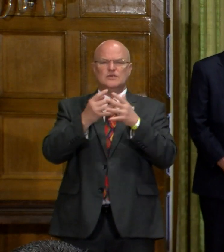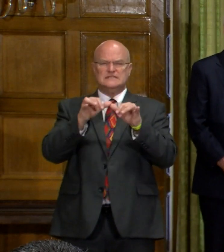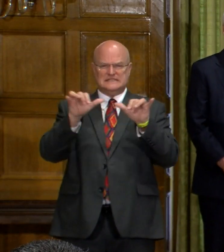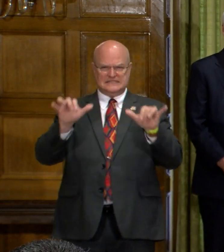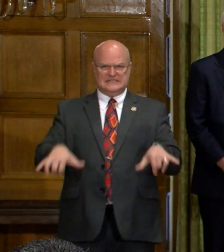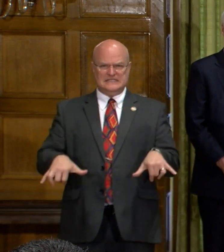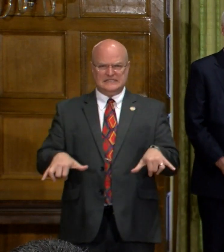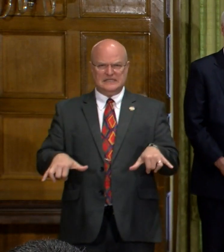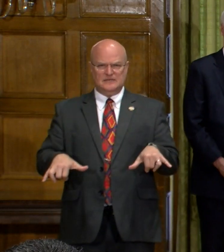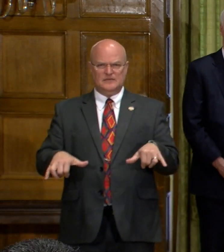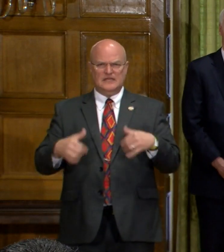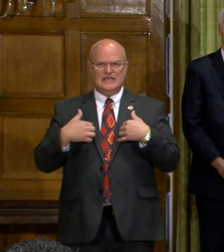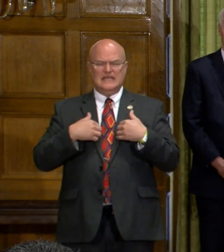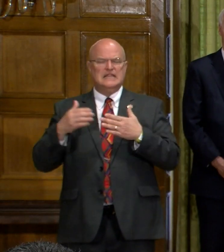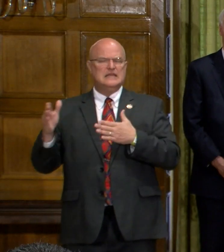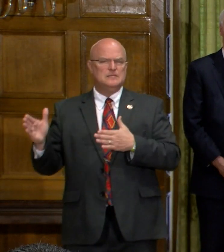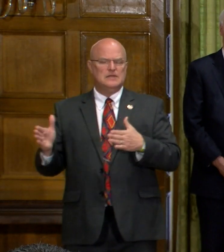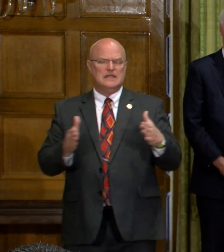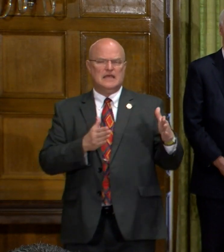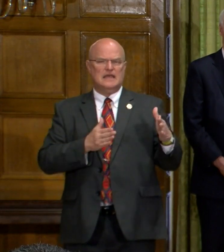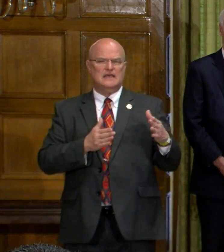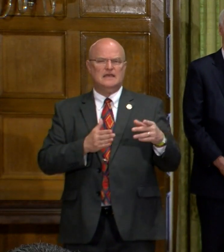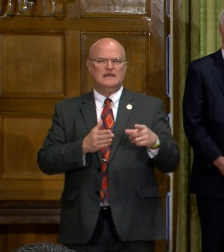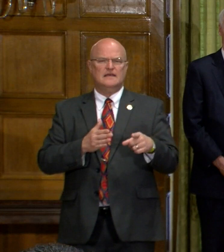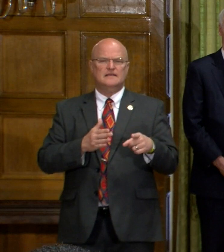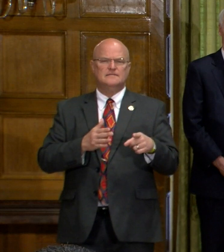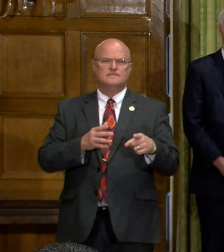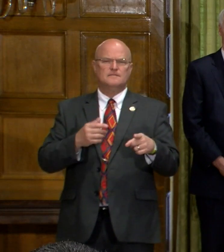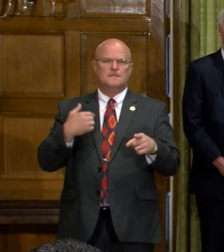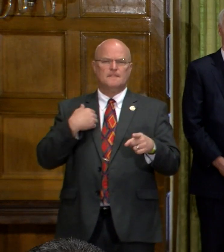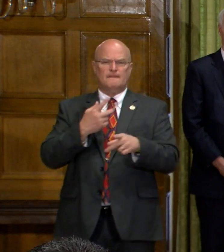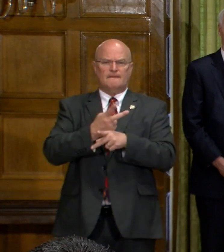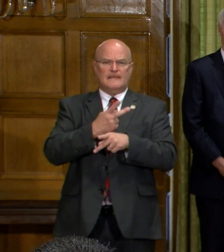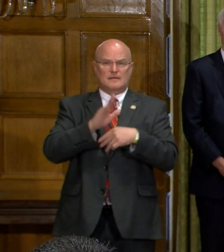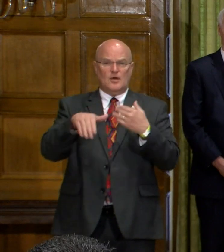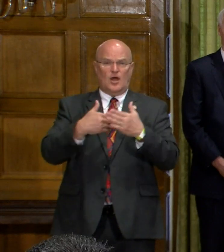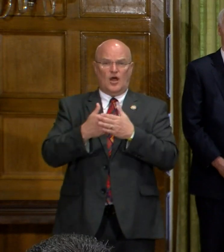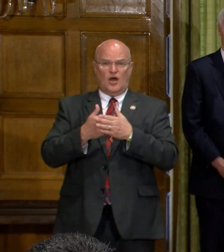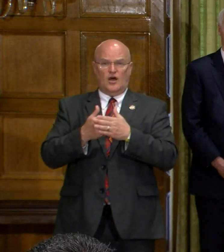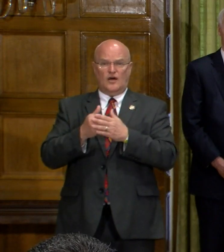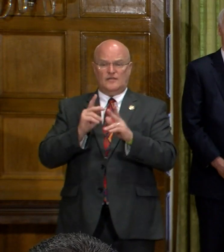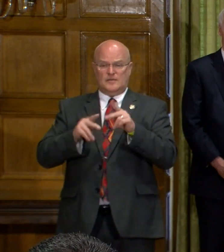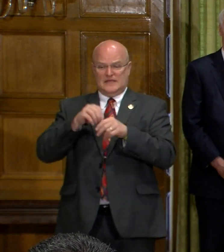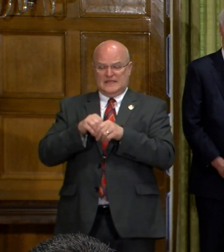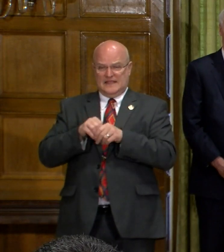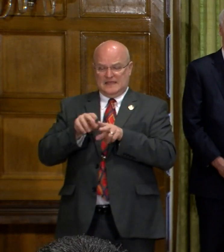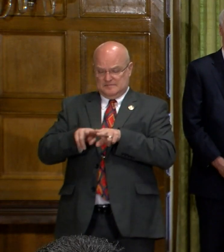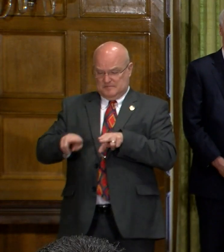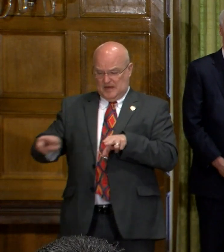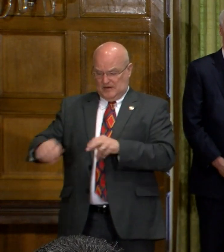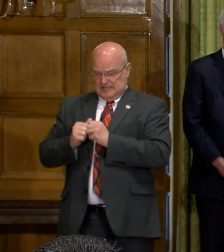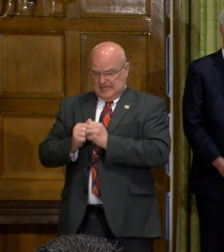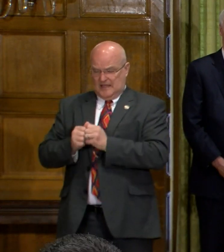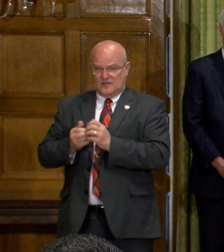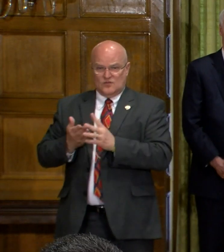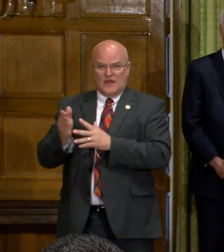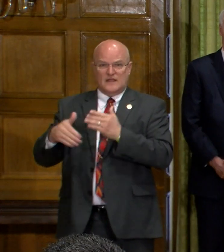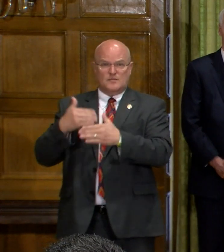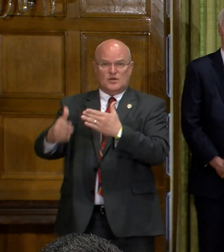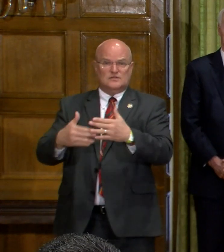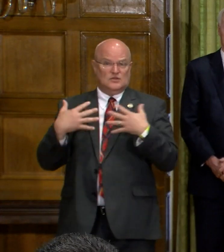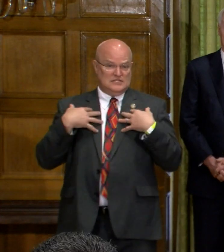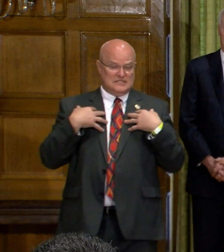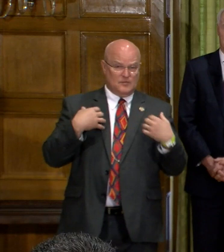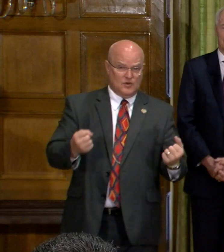system, is there any plan are we just going to keep all of those guys within that barrack together throughout the whole process, or as